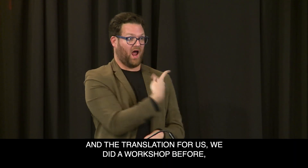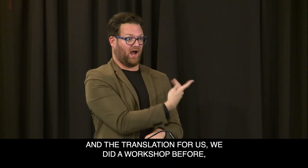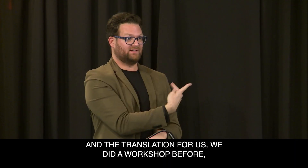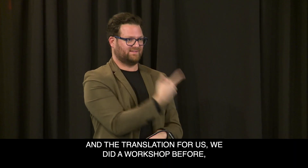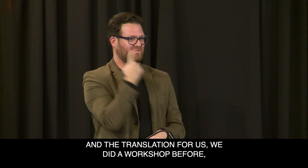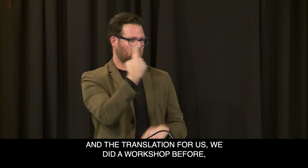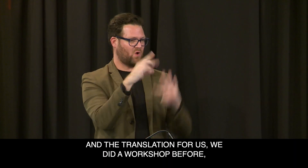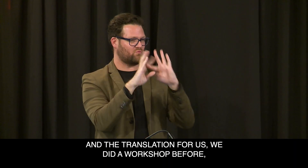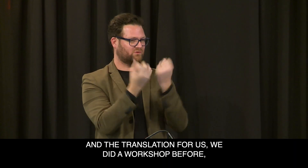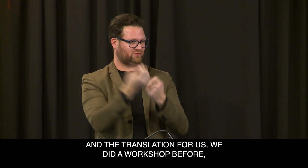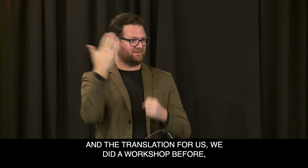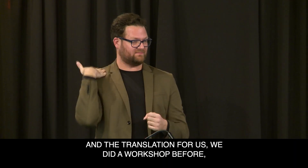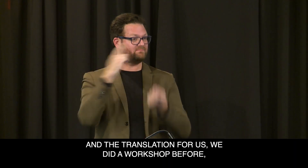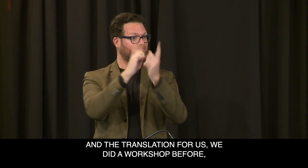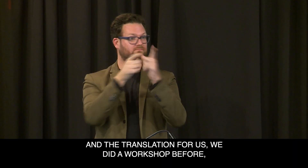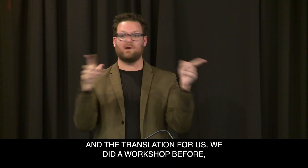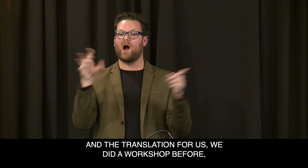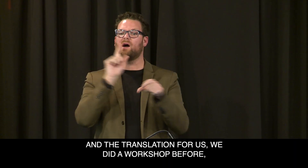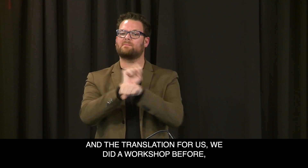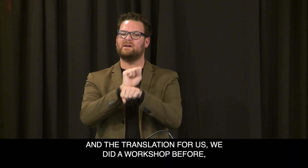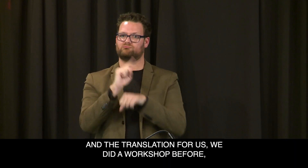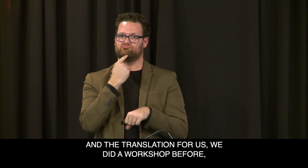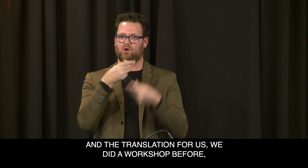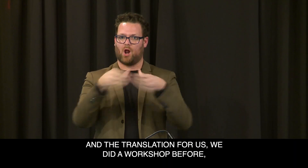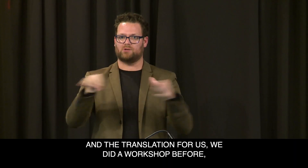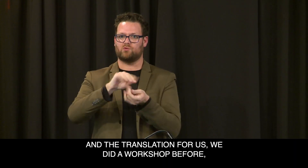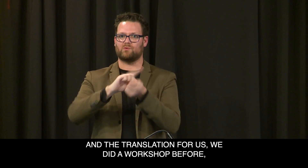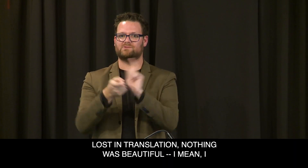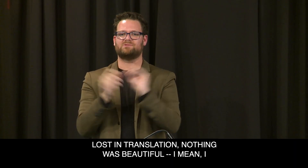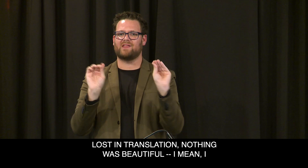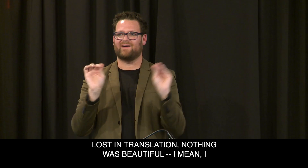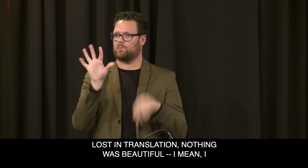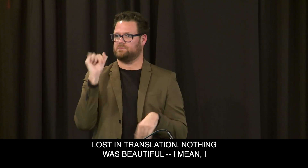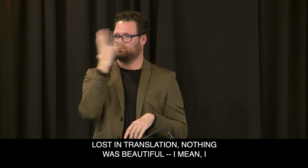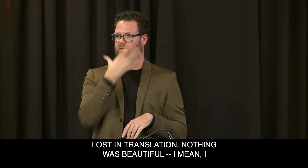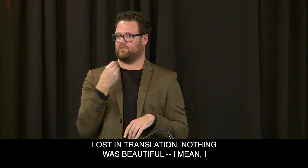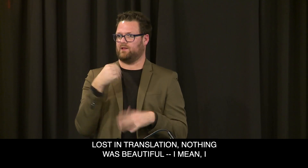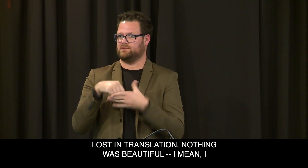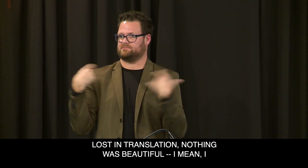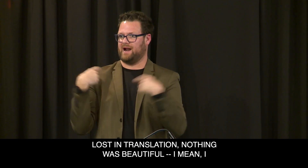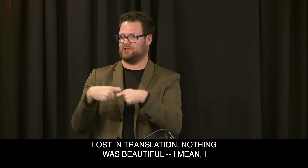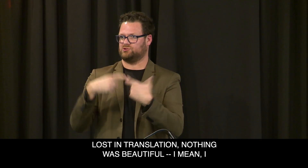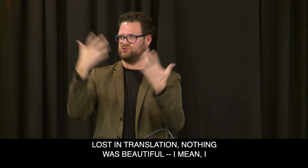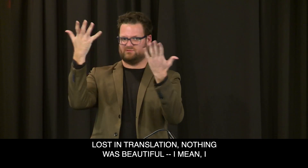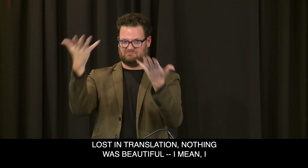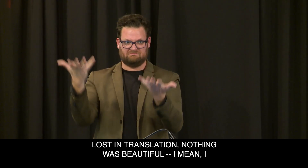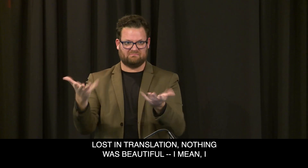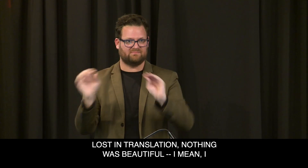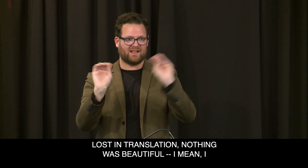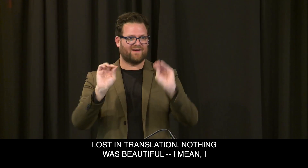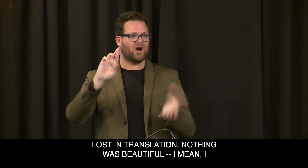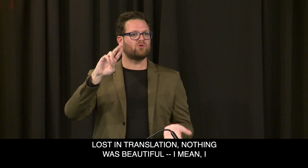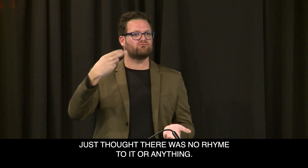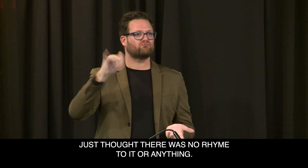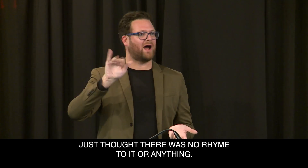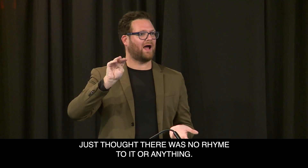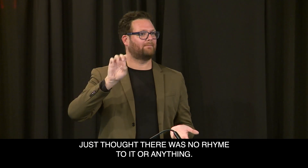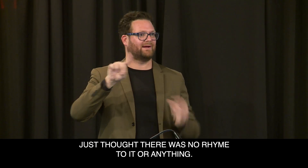the translation for us, we did a workshop before, lost in translation. Nothing was beautiful. I mean, I just thought there